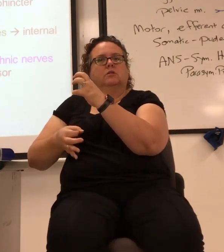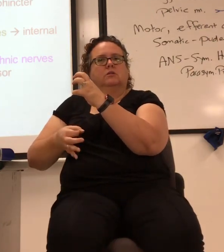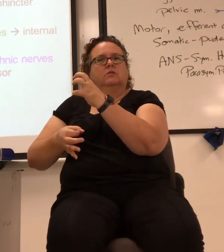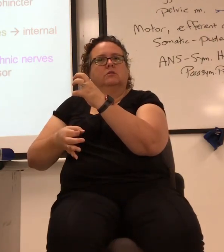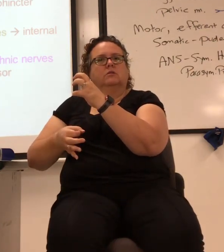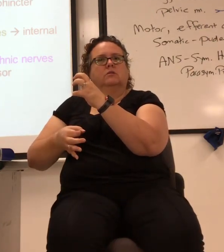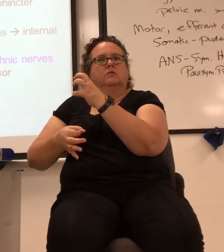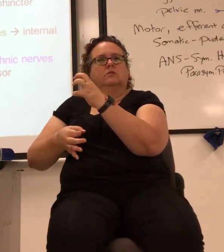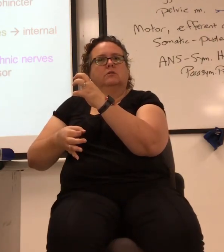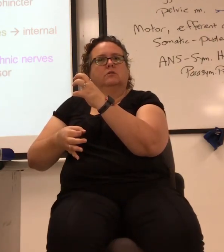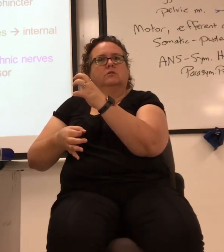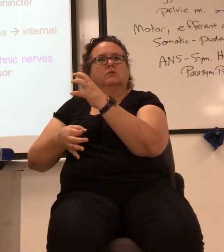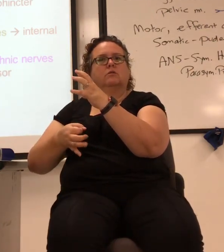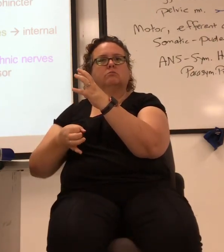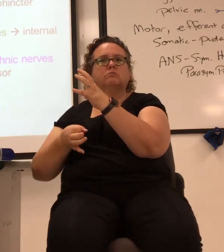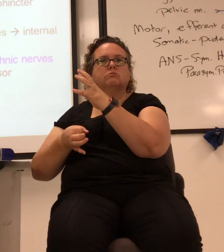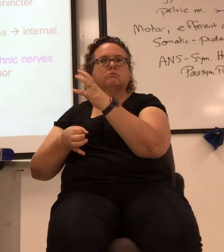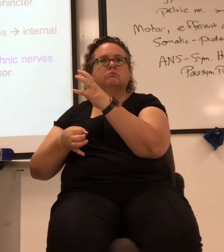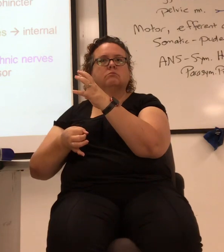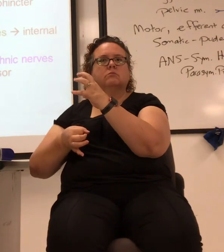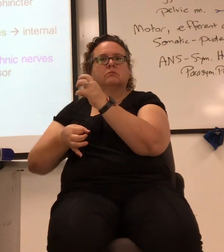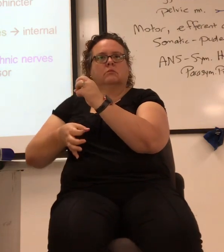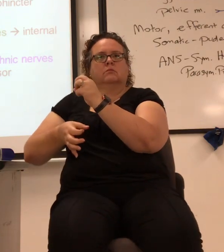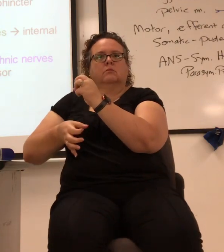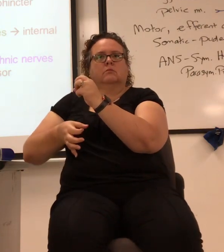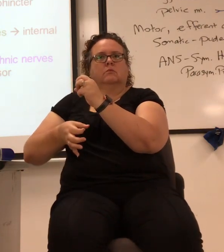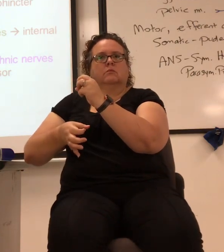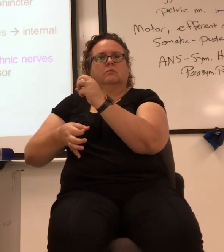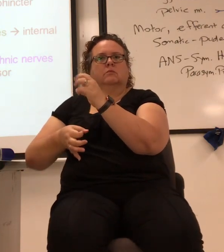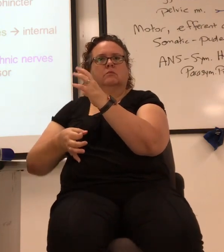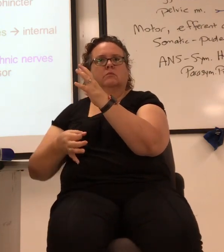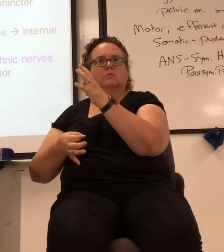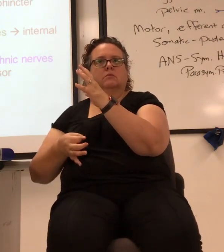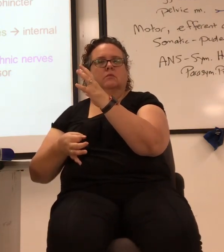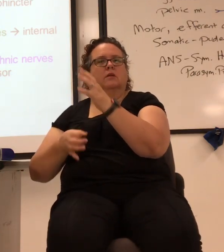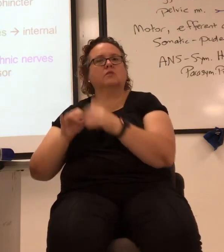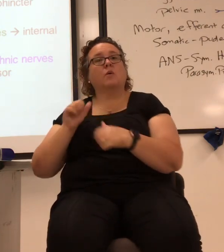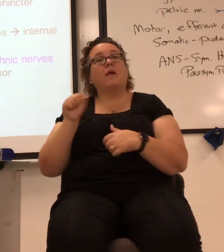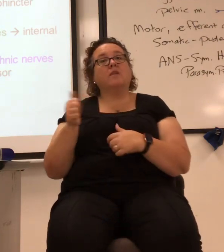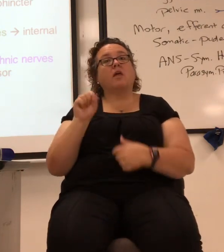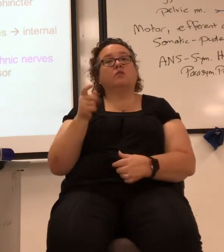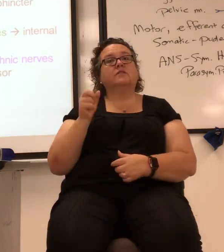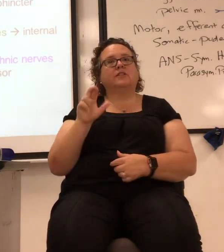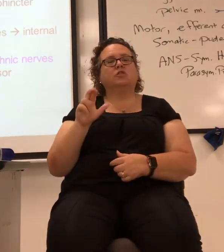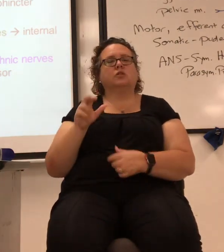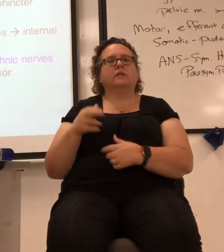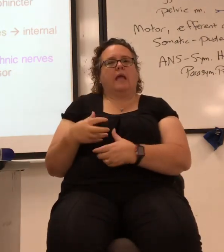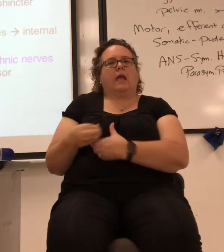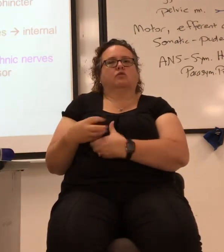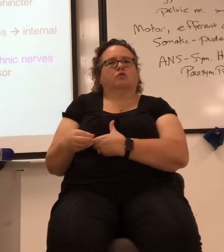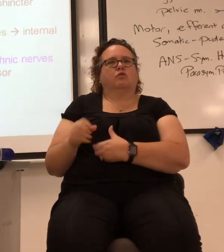you would do the inverse. You want to inhibit the inhibitory. You want to contract detrusor.